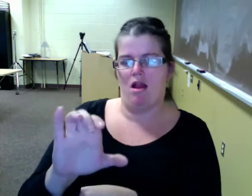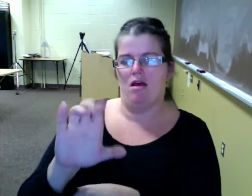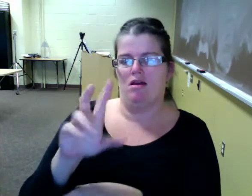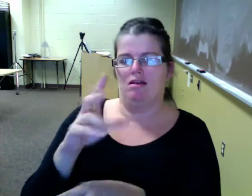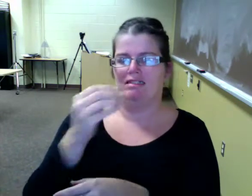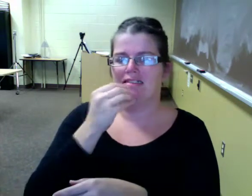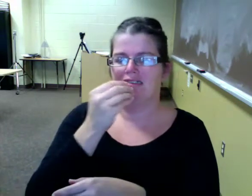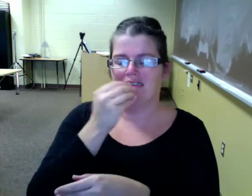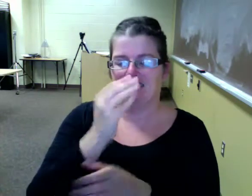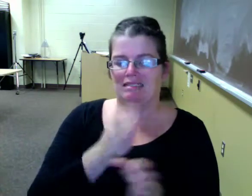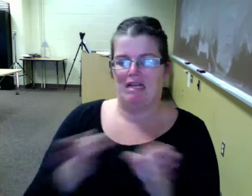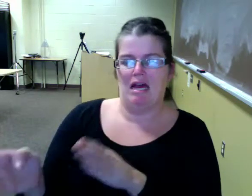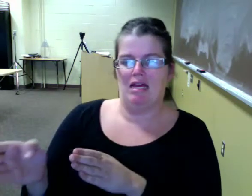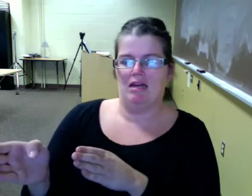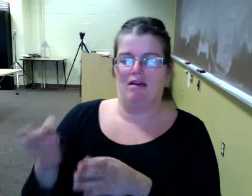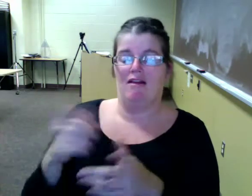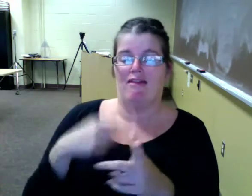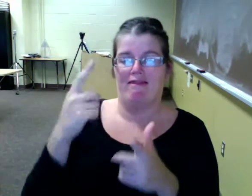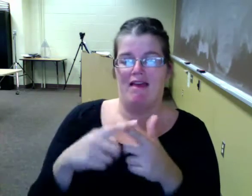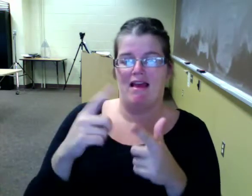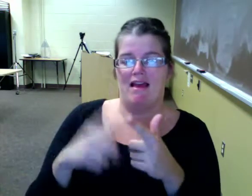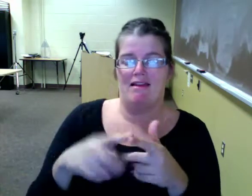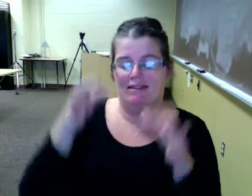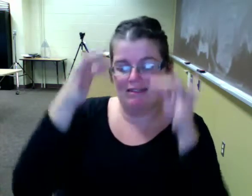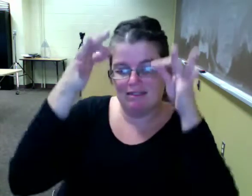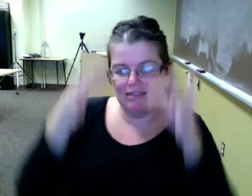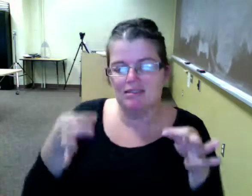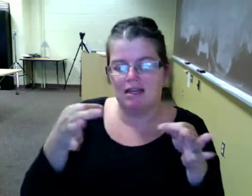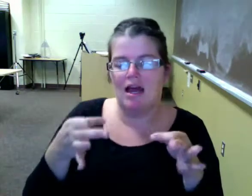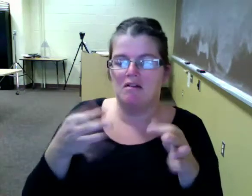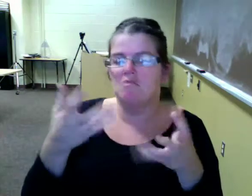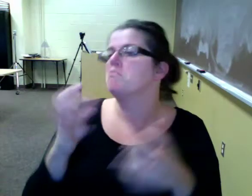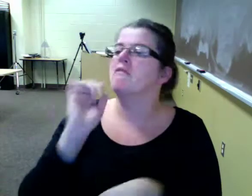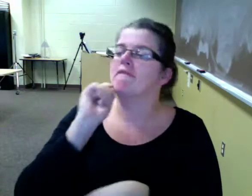Then he decided he was going to become a fruitarian, only ate fruit.